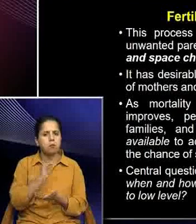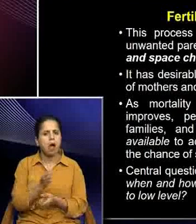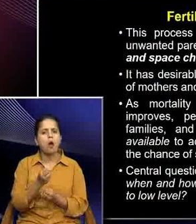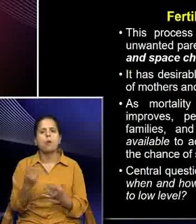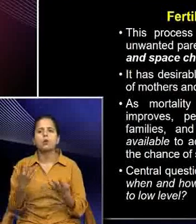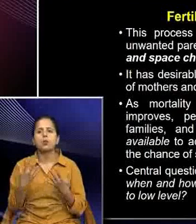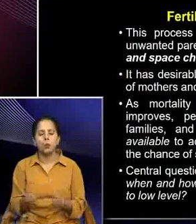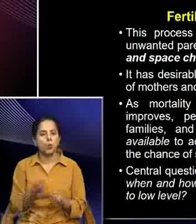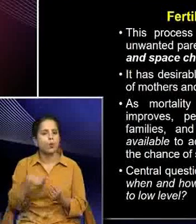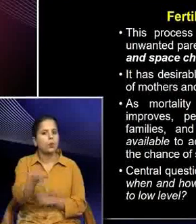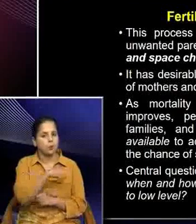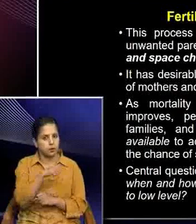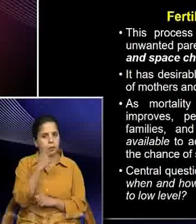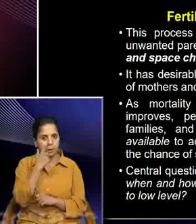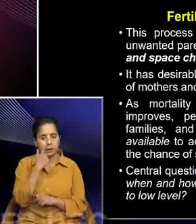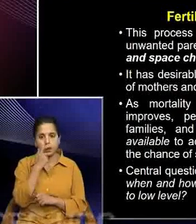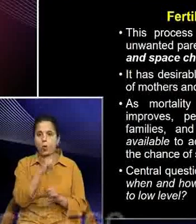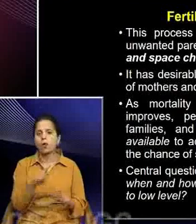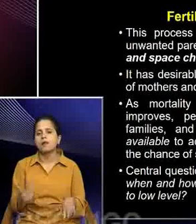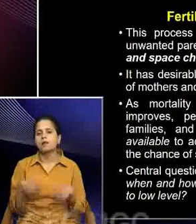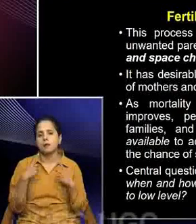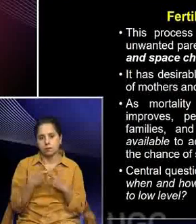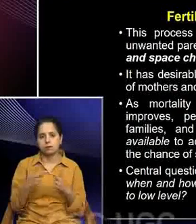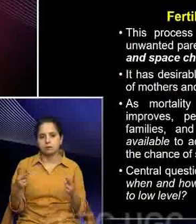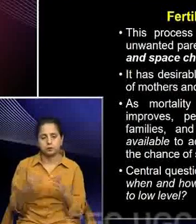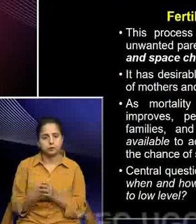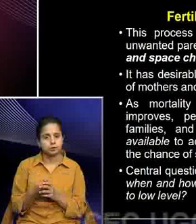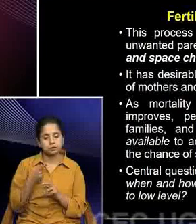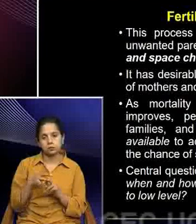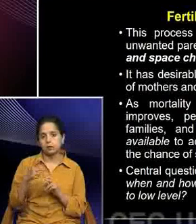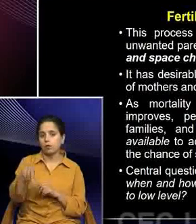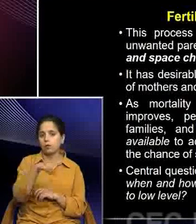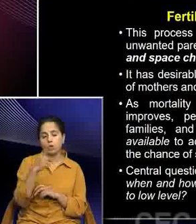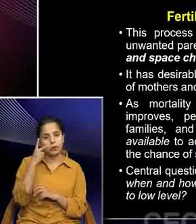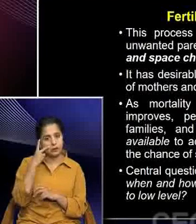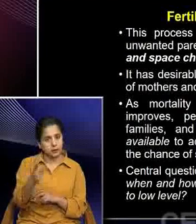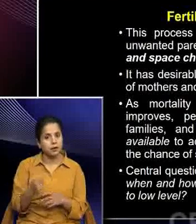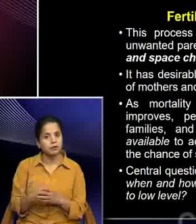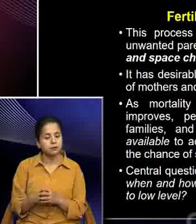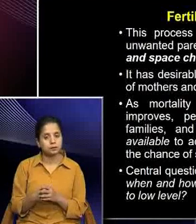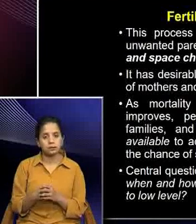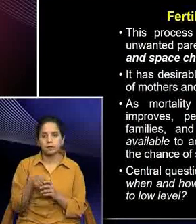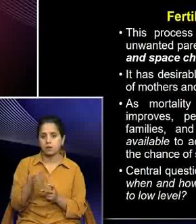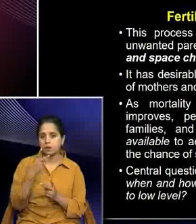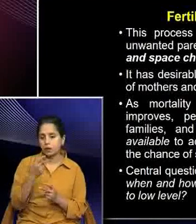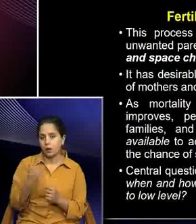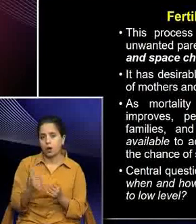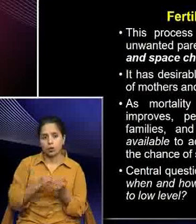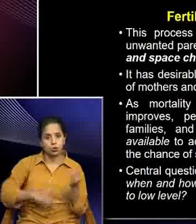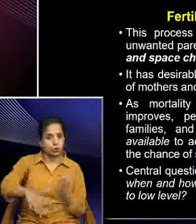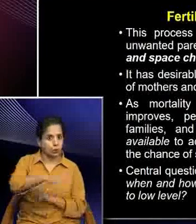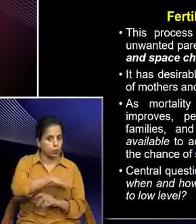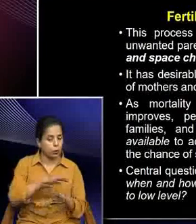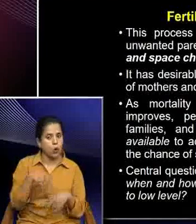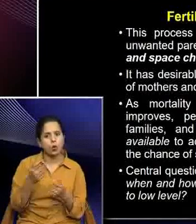that they would like to have in their lifetime. So, if you look at the developed society or even the